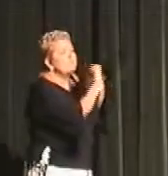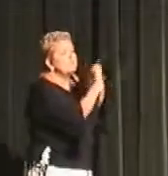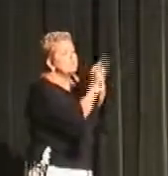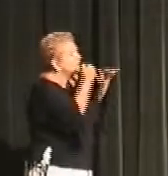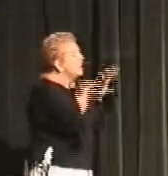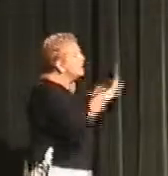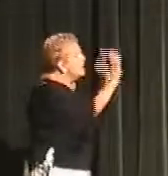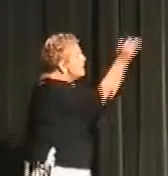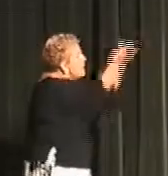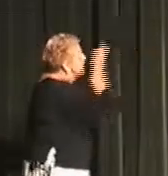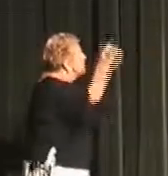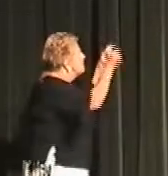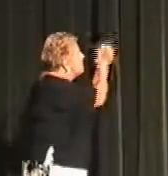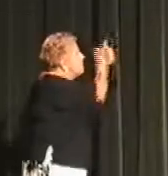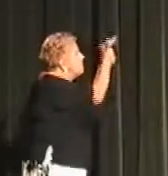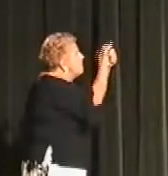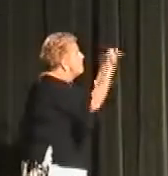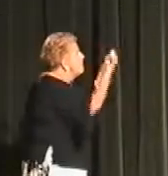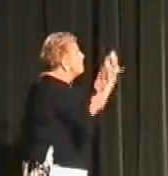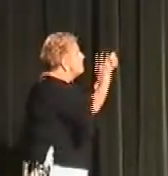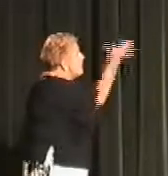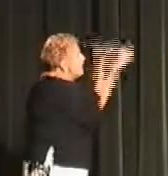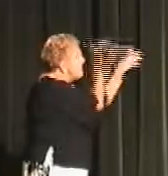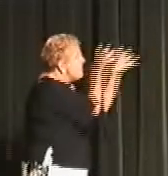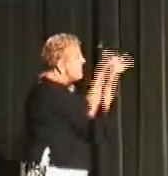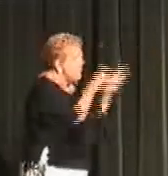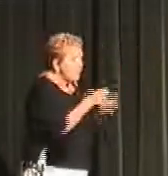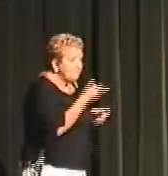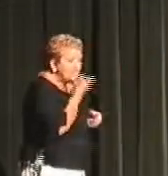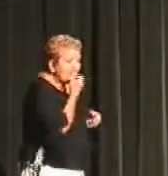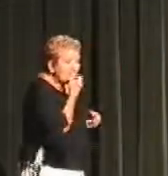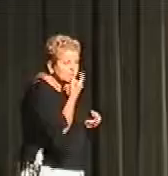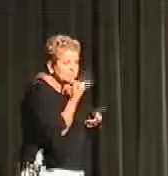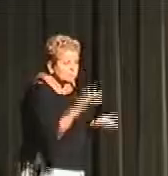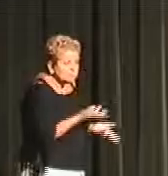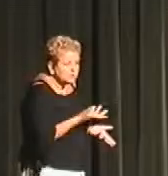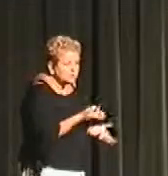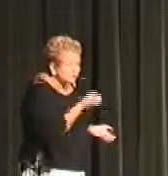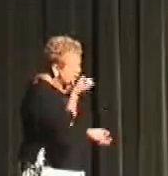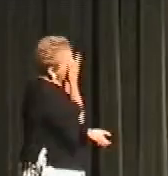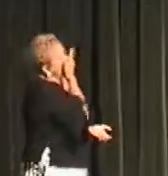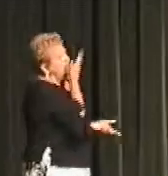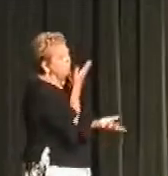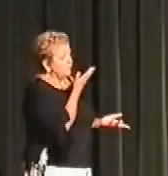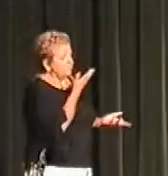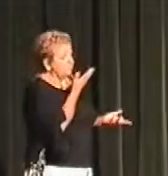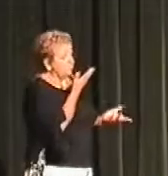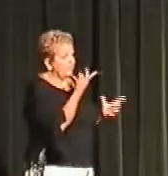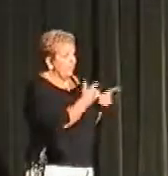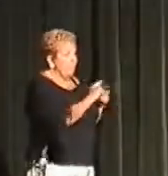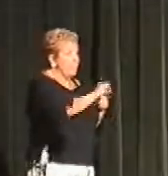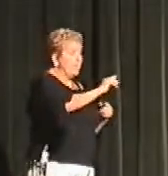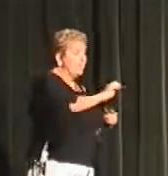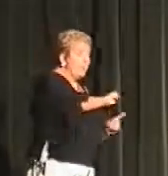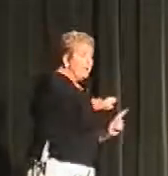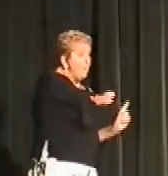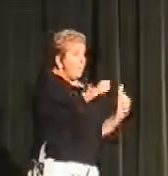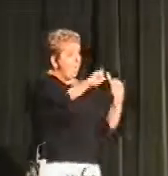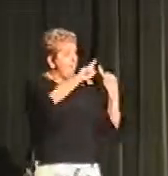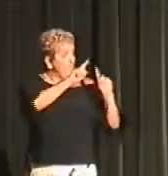of them to do it one more time. And then I went to a noon meeting of Alcoholics Anonymous. And by the time I got to that